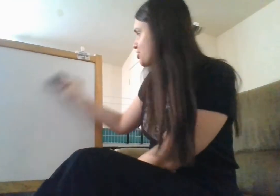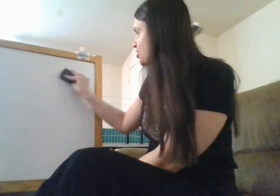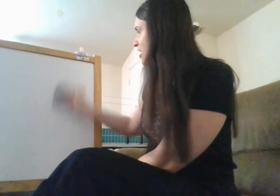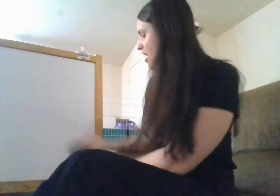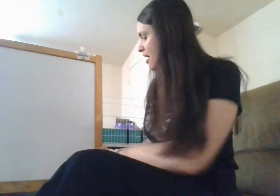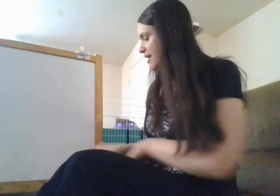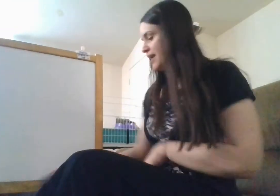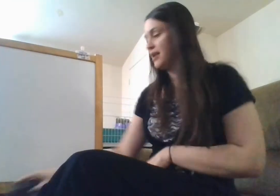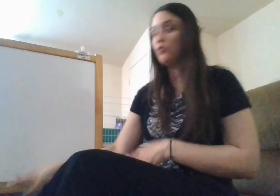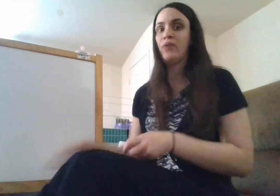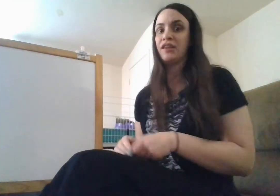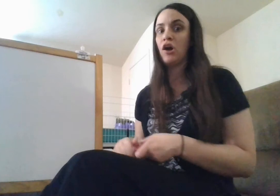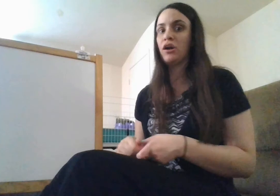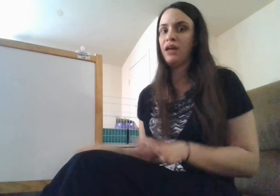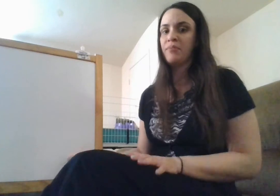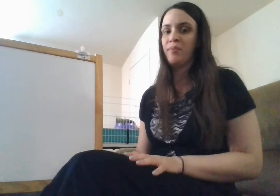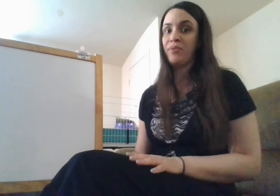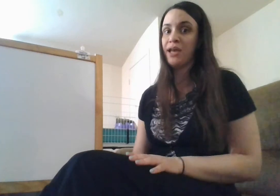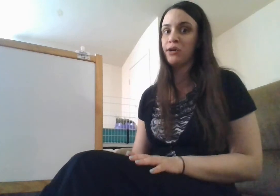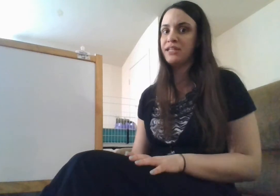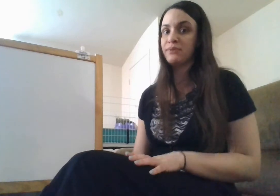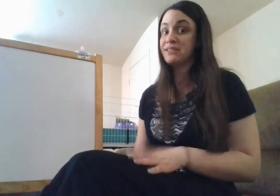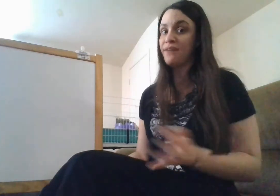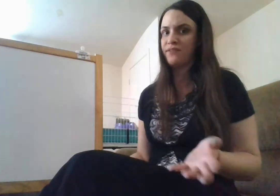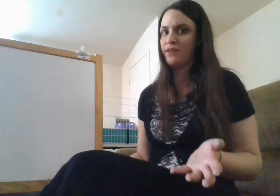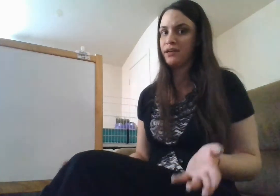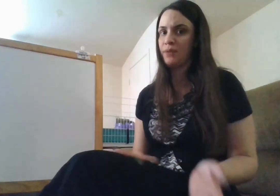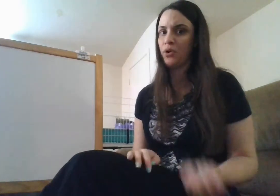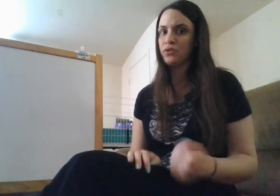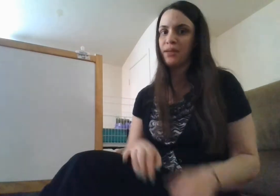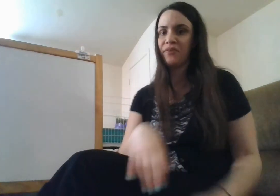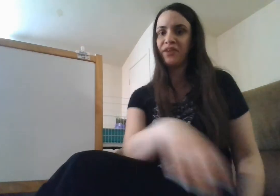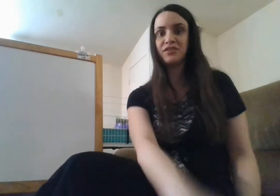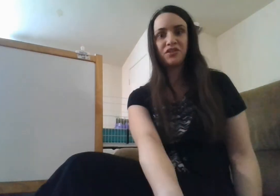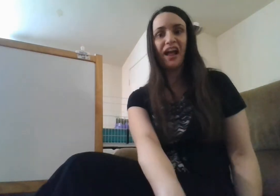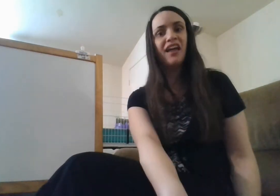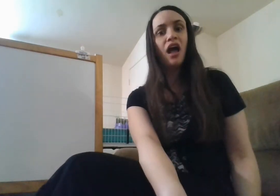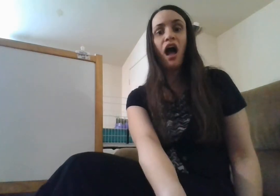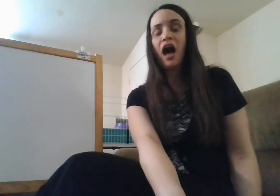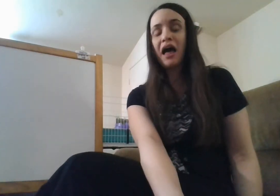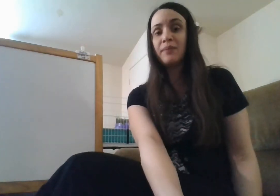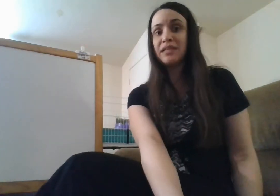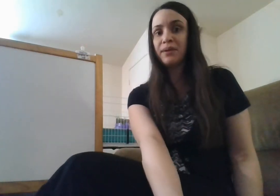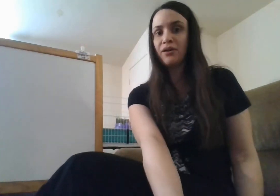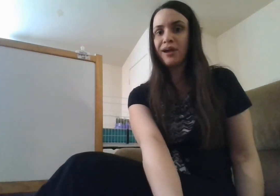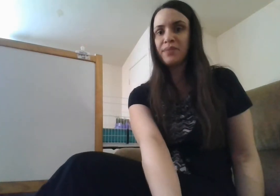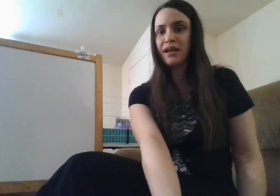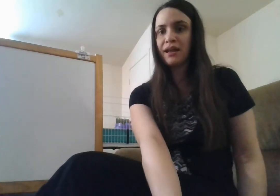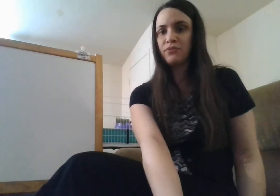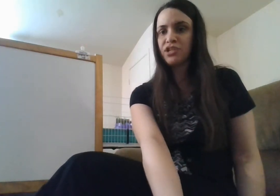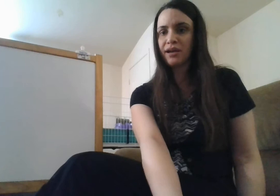check in with our lima bean plant, or at least what's left of it, because I broke some of it yesterday. So let me go grab that and we'll check in